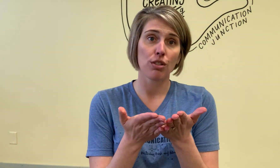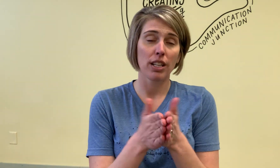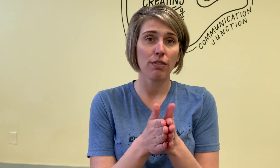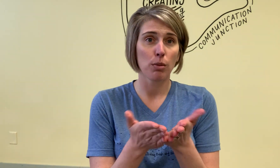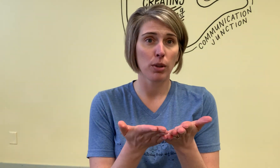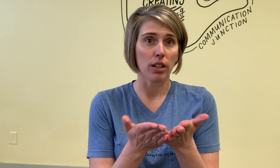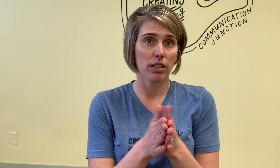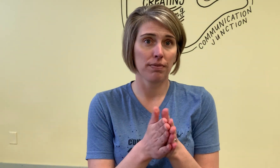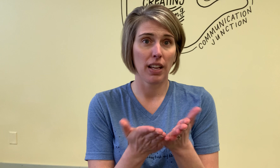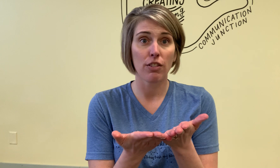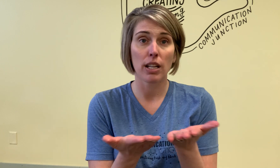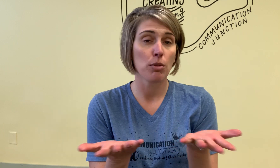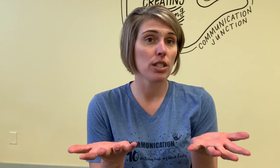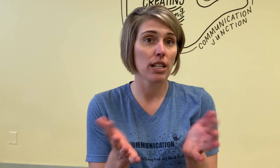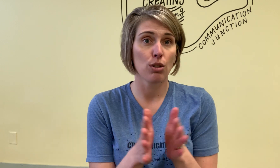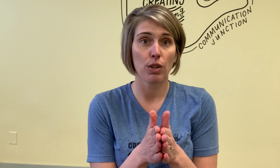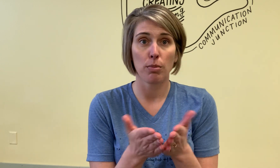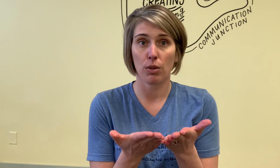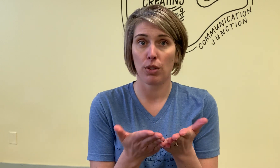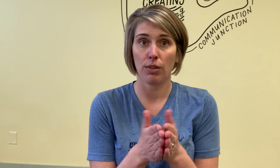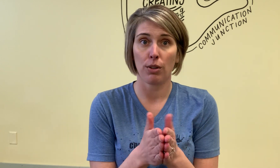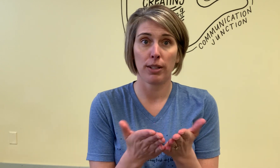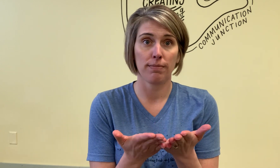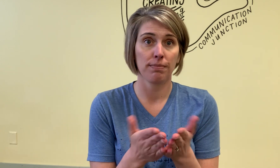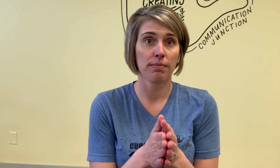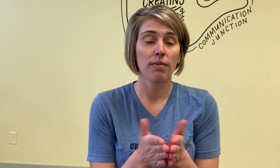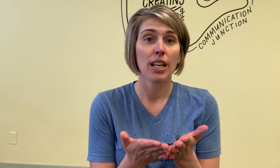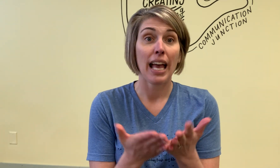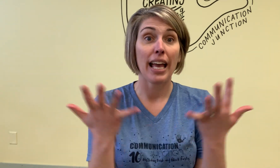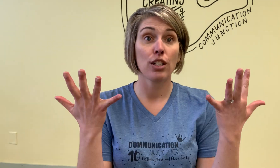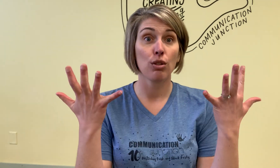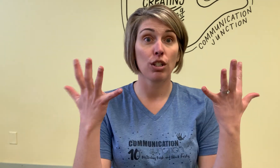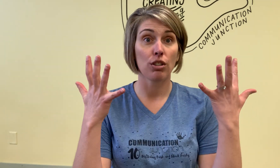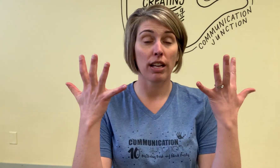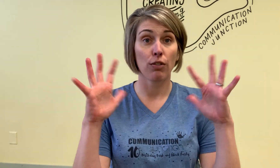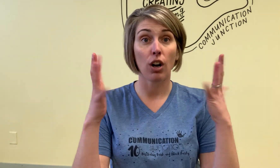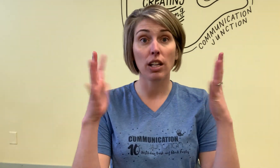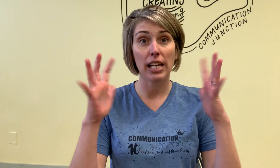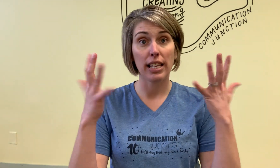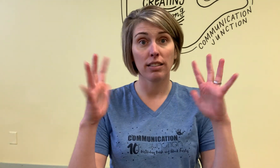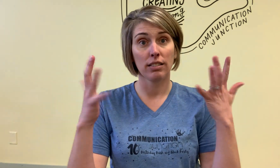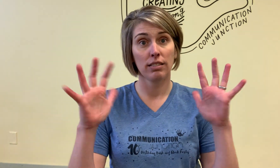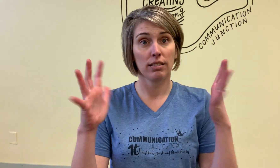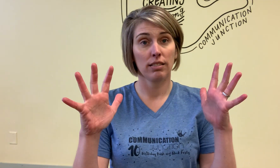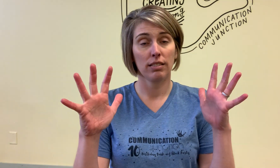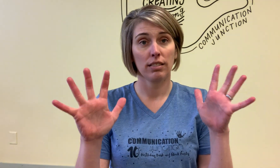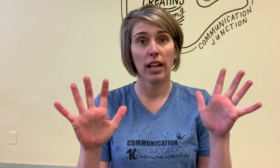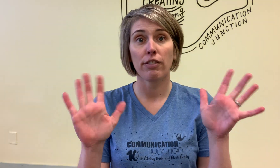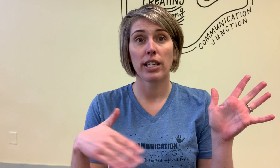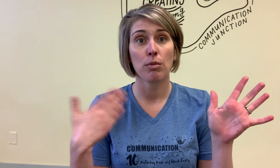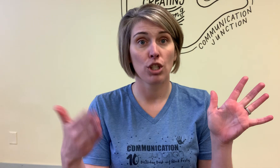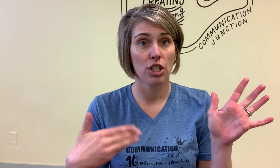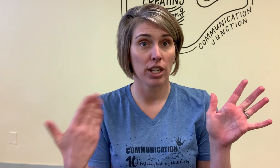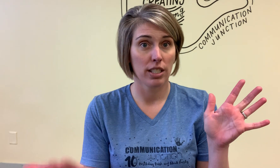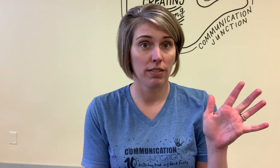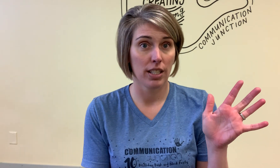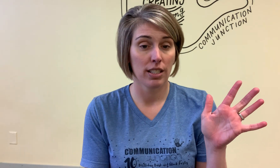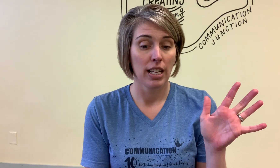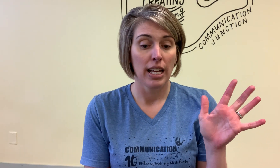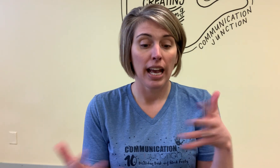sign for book. Every time you sit down to read a book with your little one. And using your sign for all done every time you change activities. And